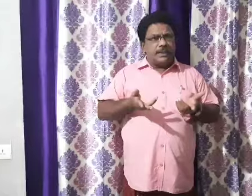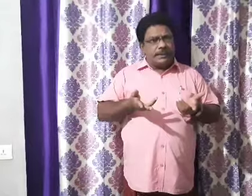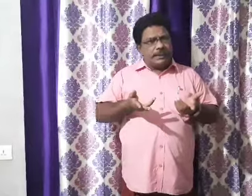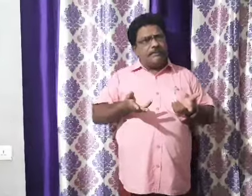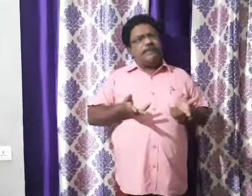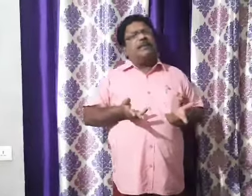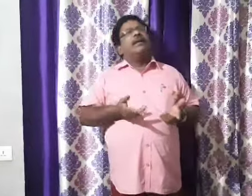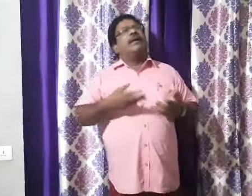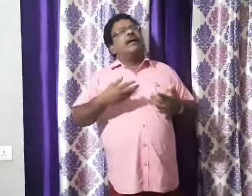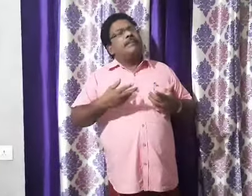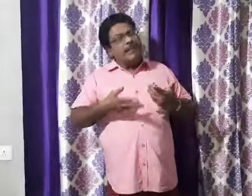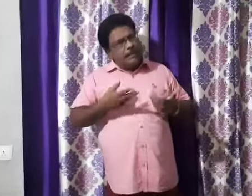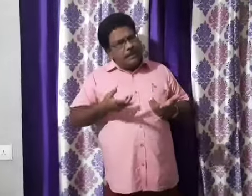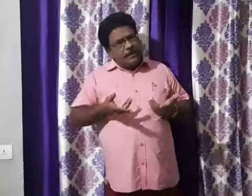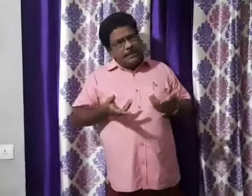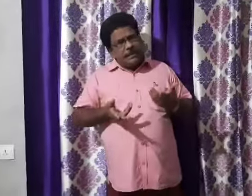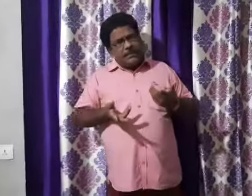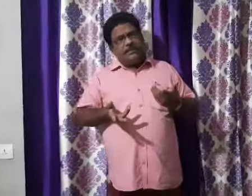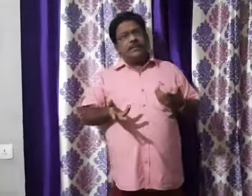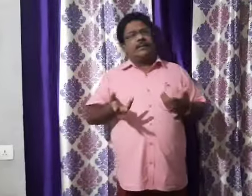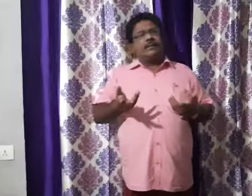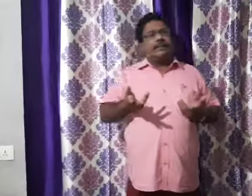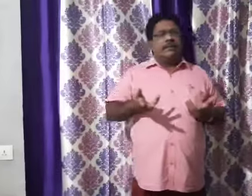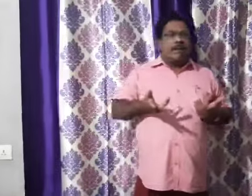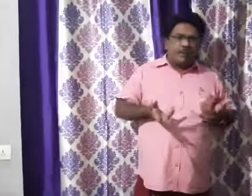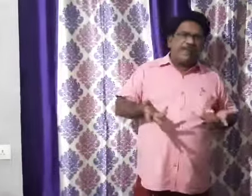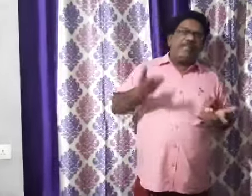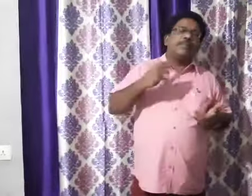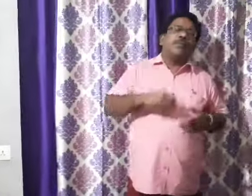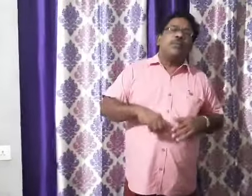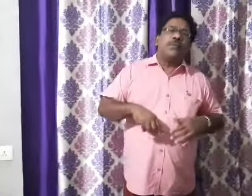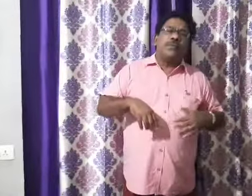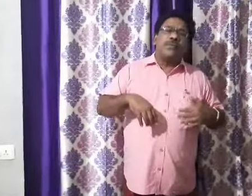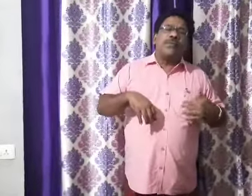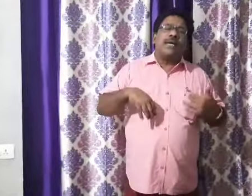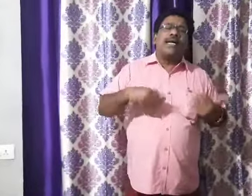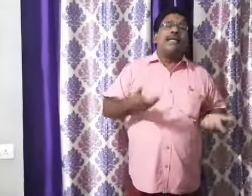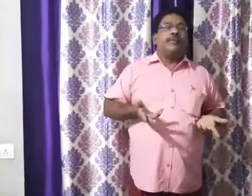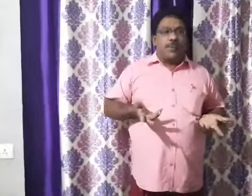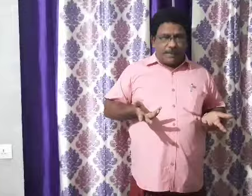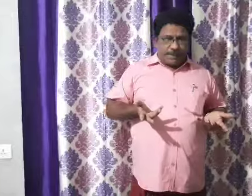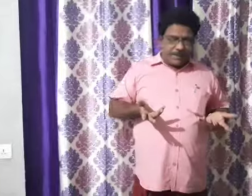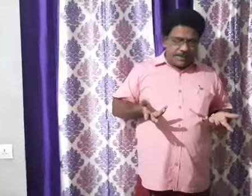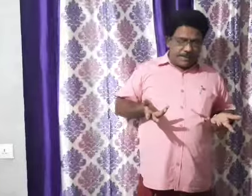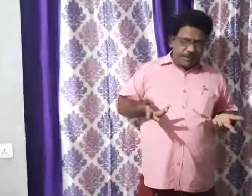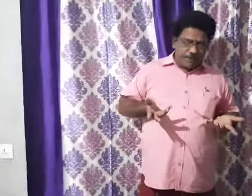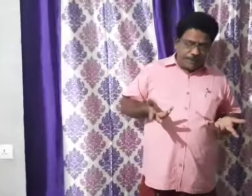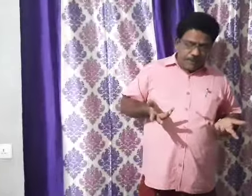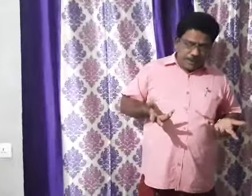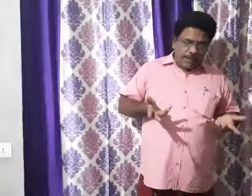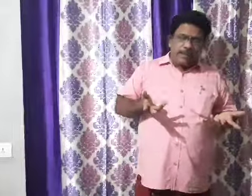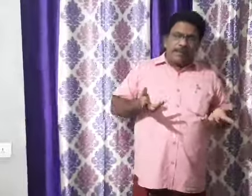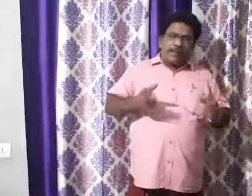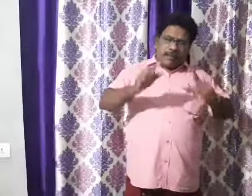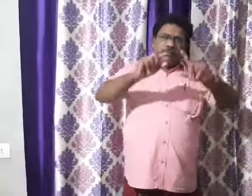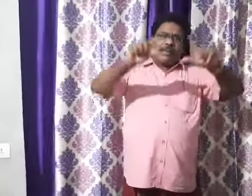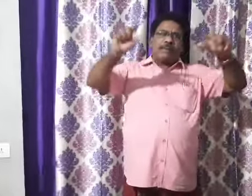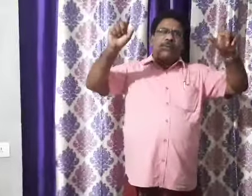country, many people suffer or face the problem of unemployment. Okay, now we are going